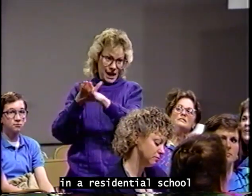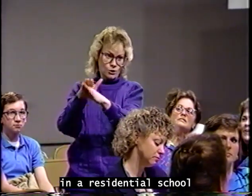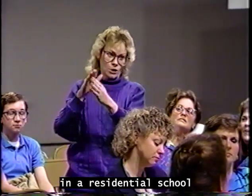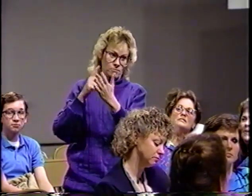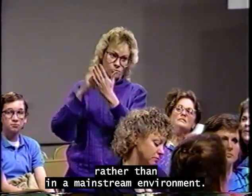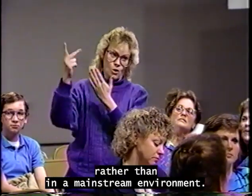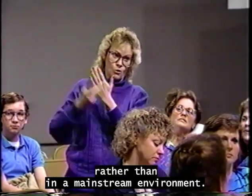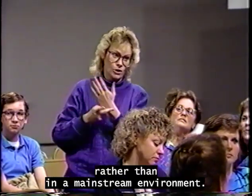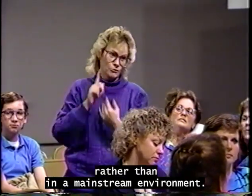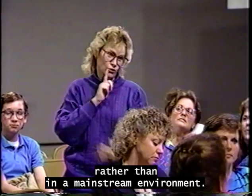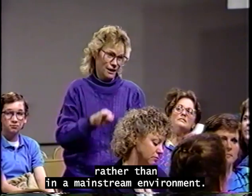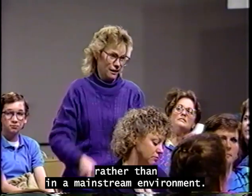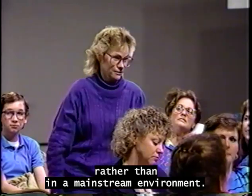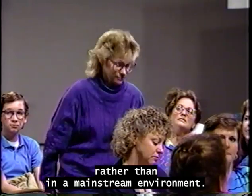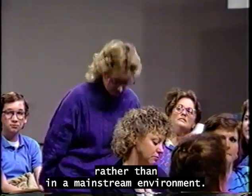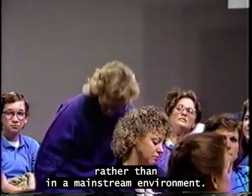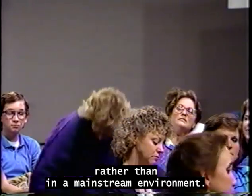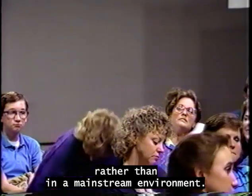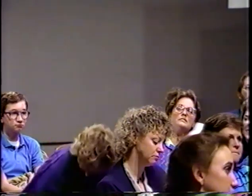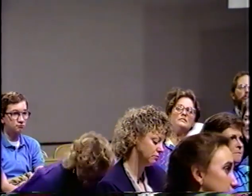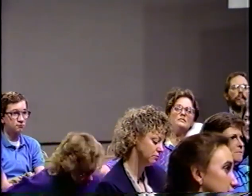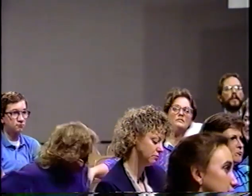school rather than in a mainstream environment.